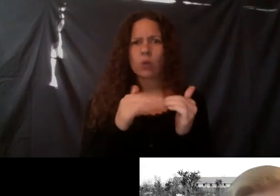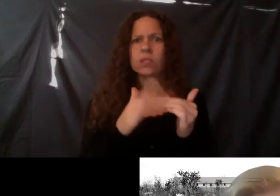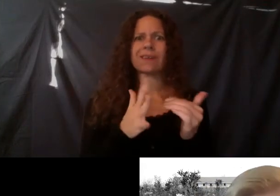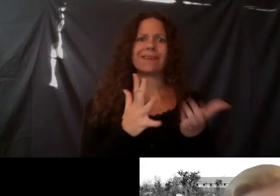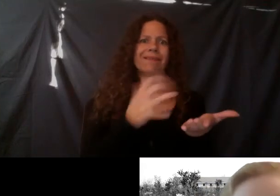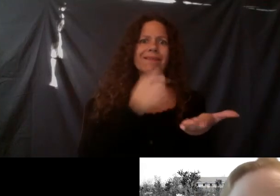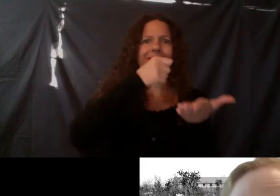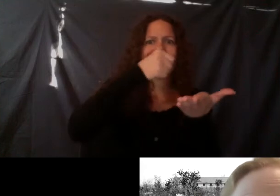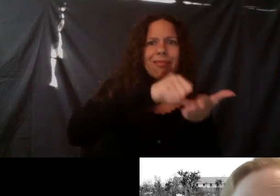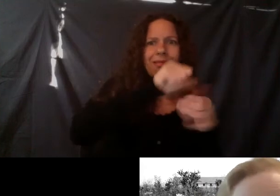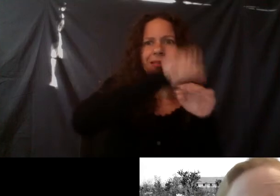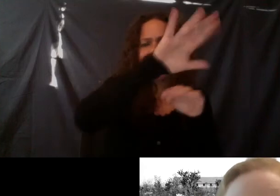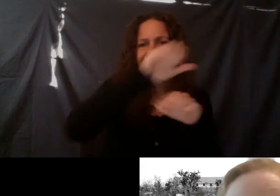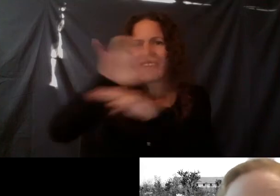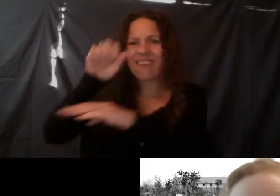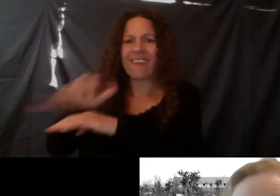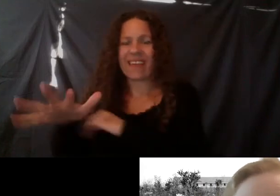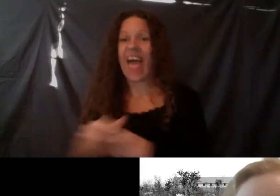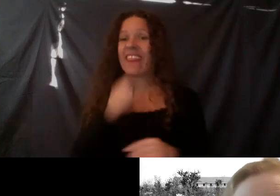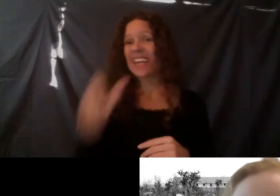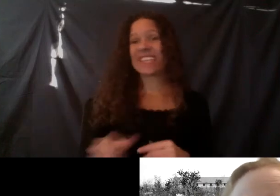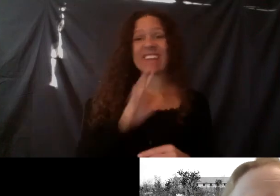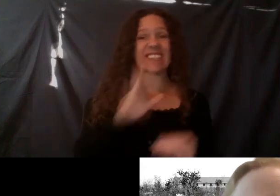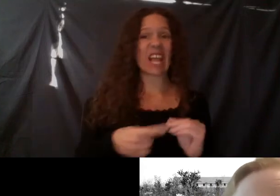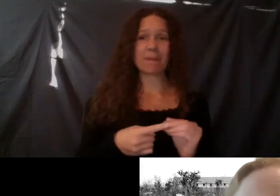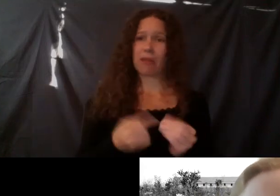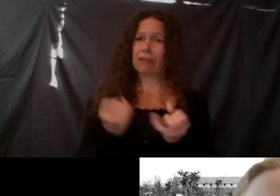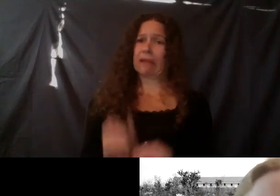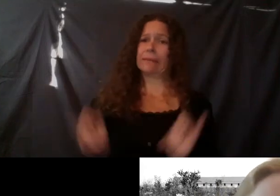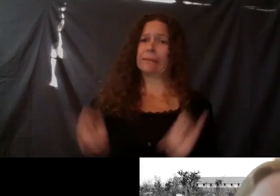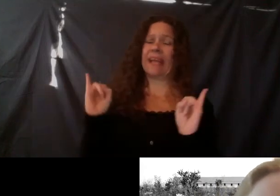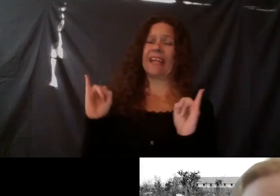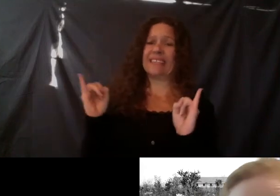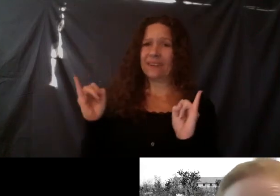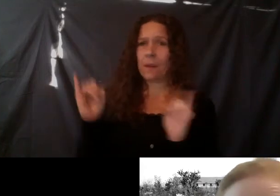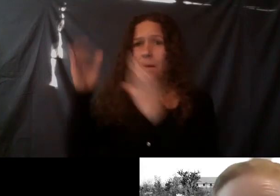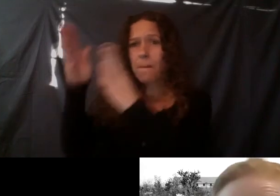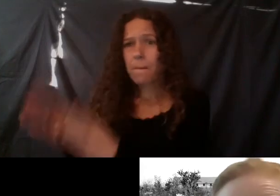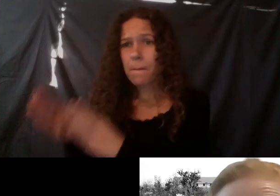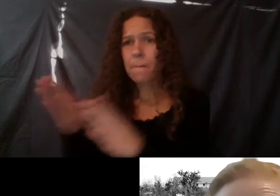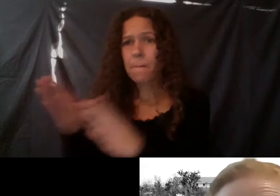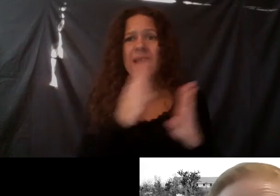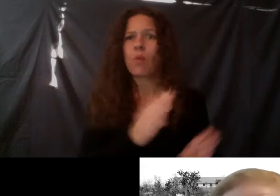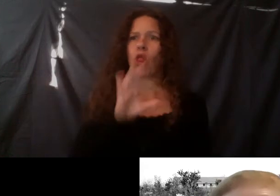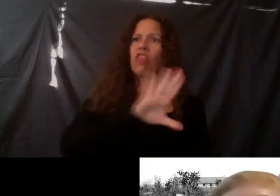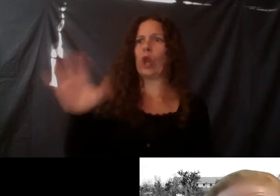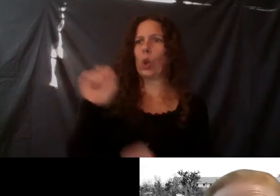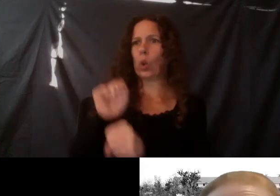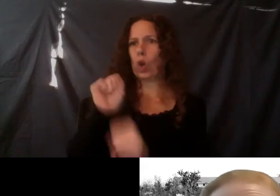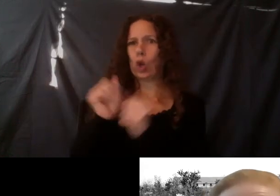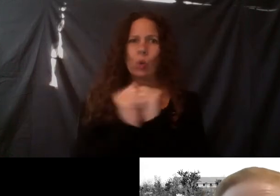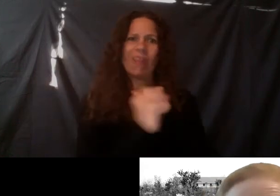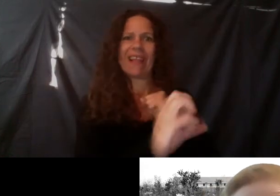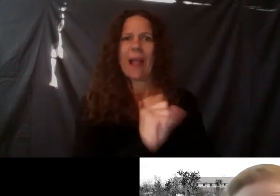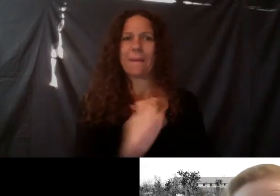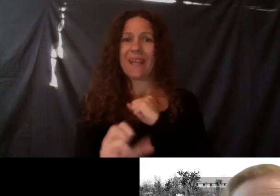central committees and clubs did independent of the coordinated campaign. So it was a huge, huge year of accomplishment in the field.